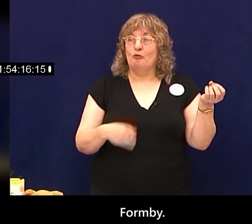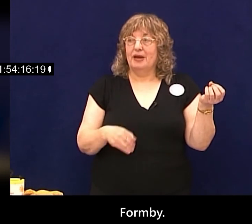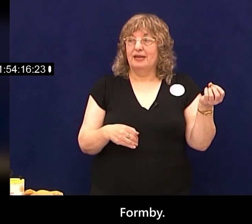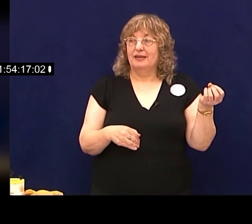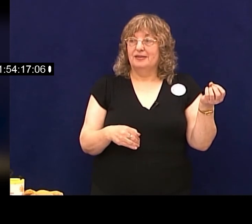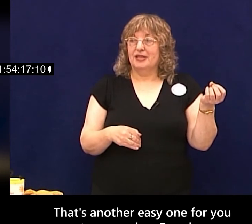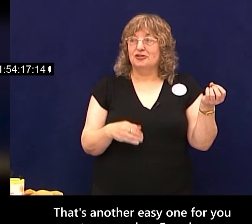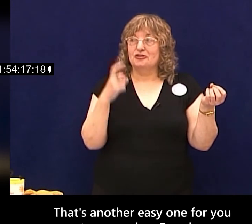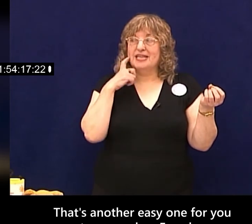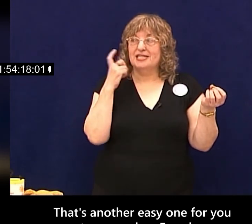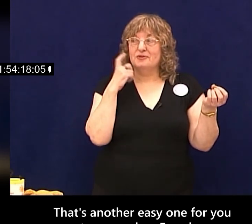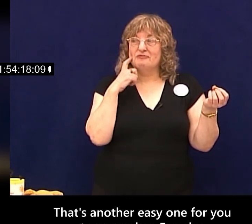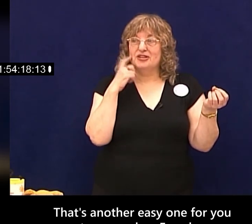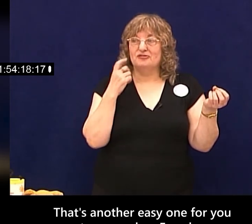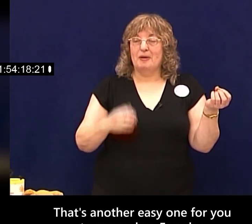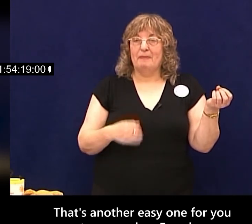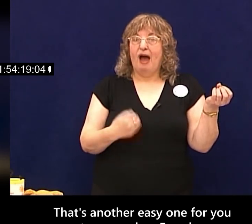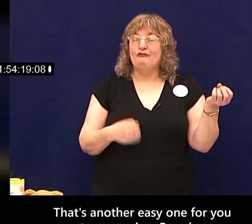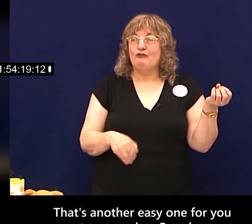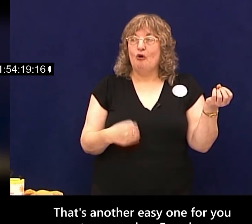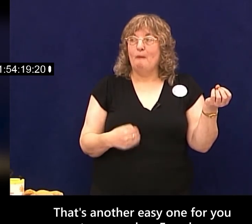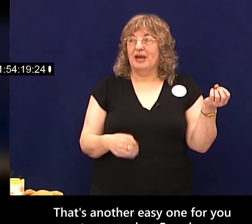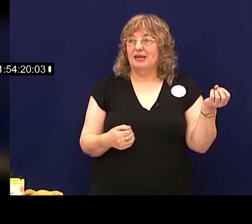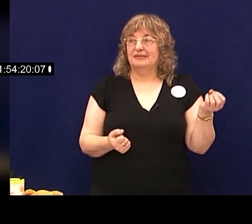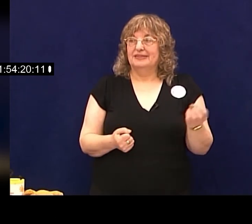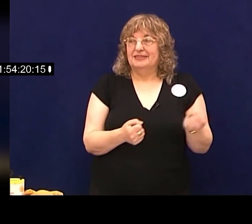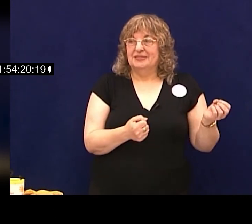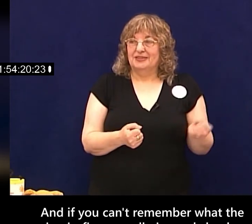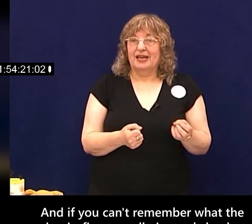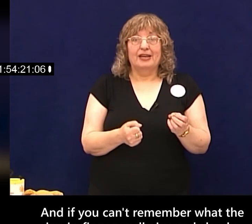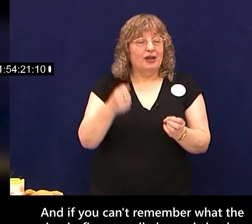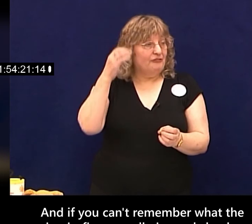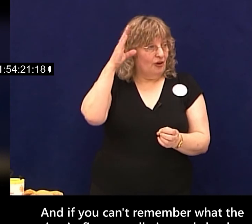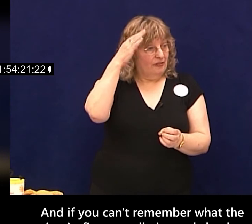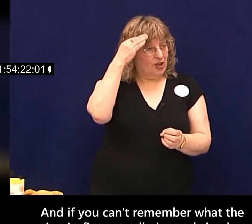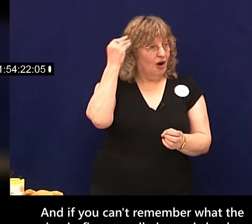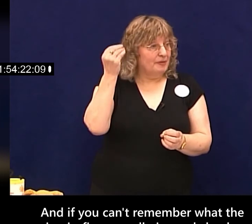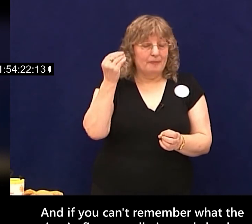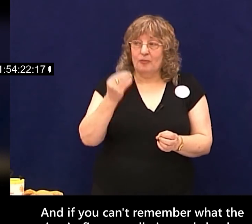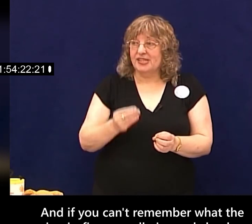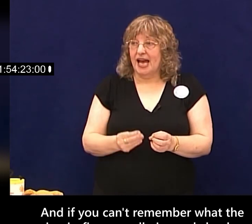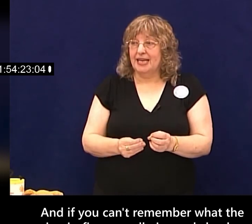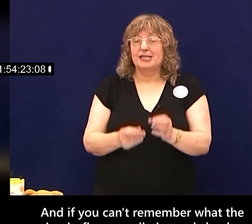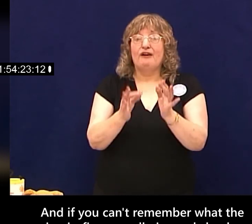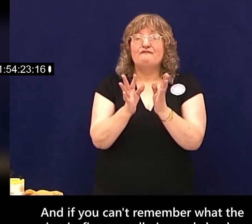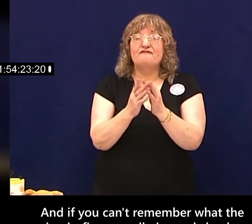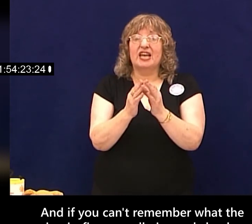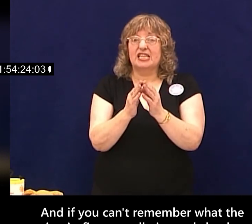Formby. That's another easy one for you to remember. Formby. And if you can't remember what the sign is, finger